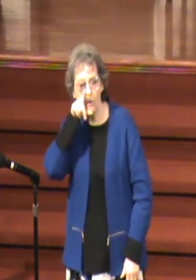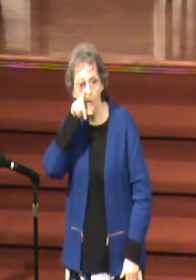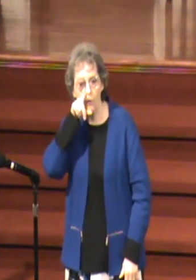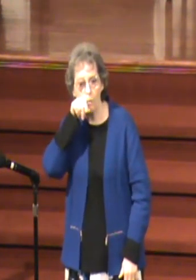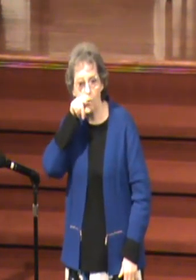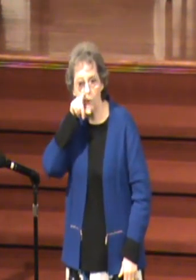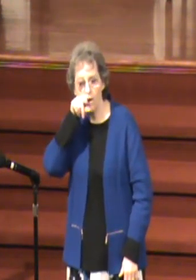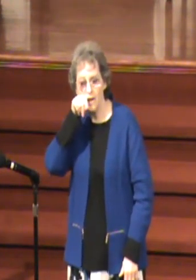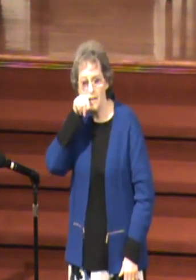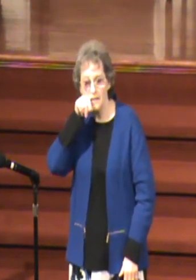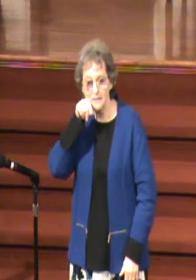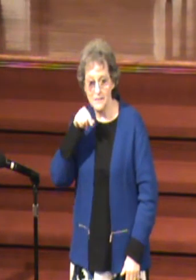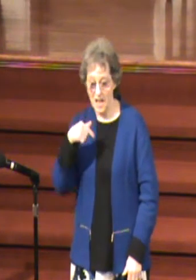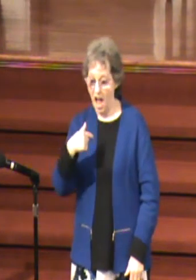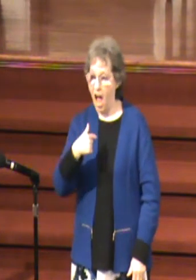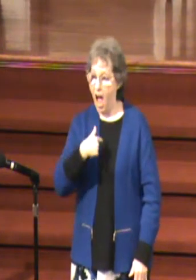sparrow, and I